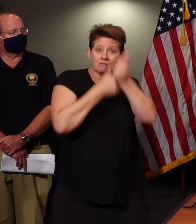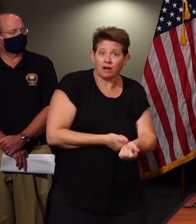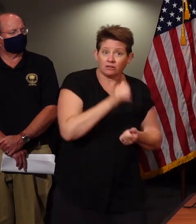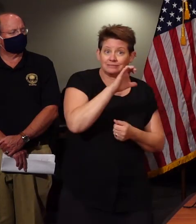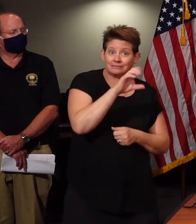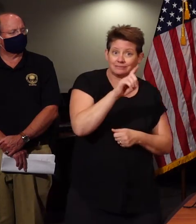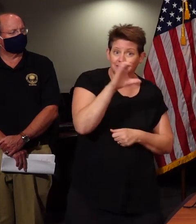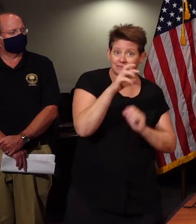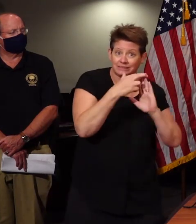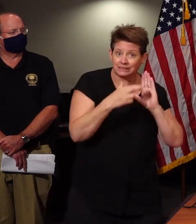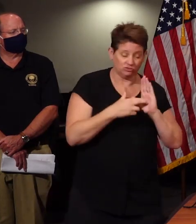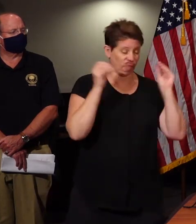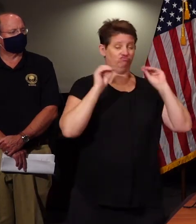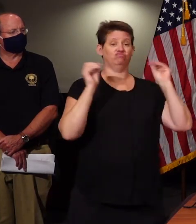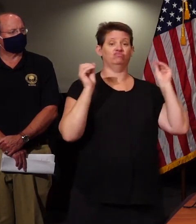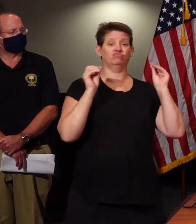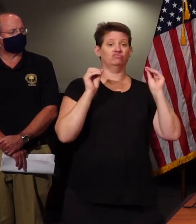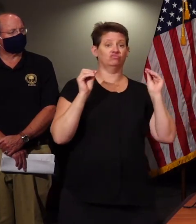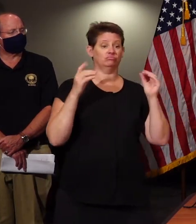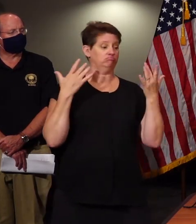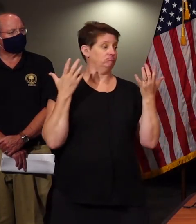CDC rules and guidelines and those that we've been